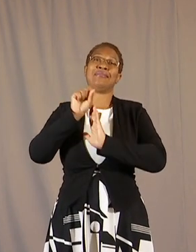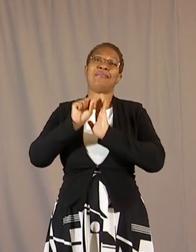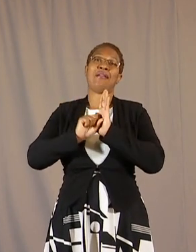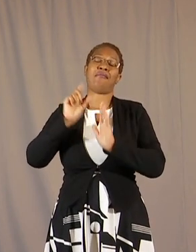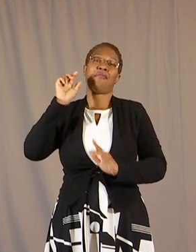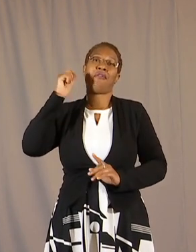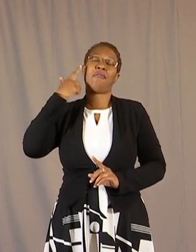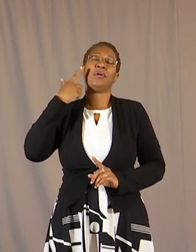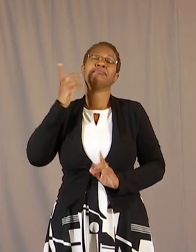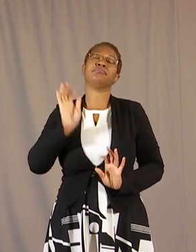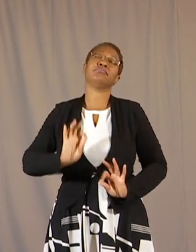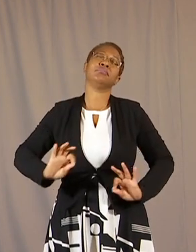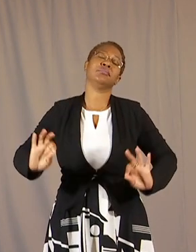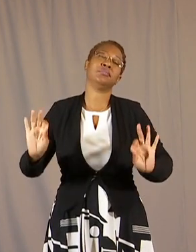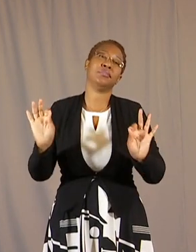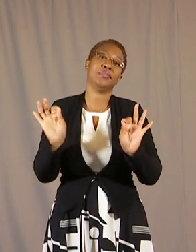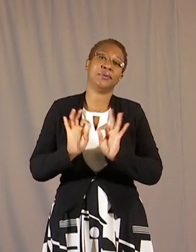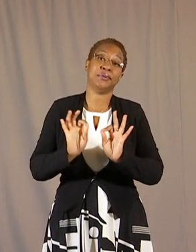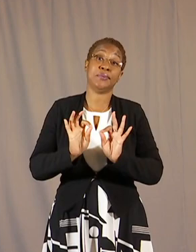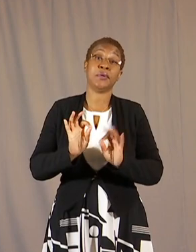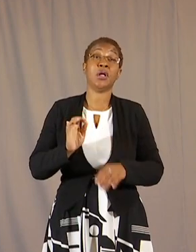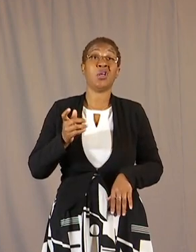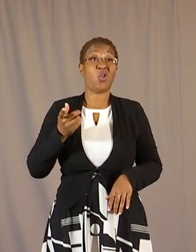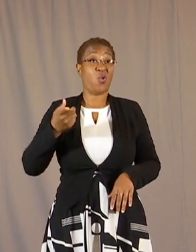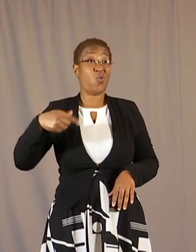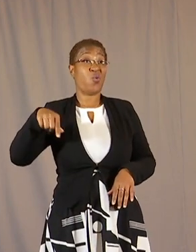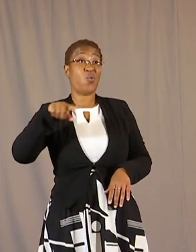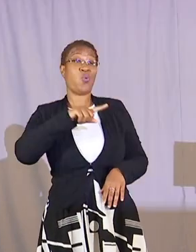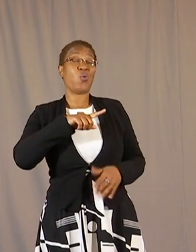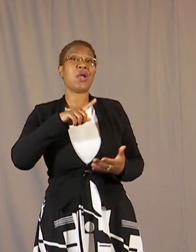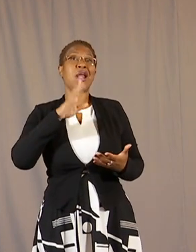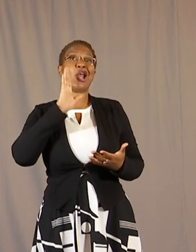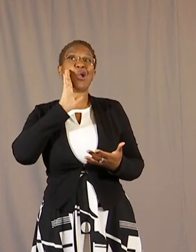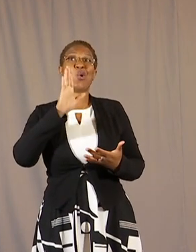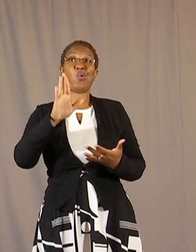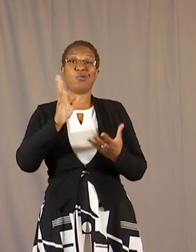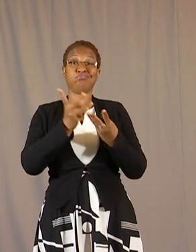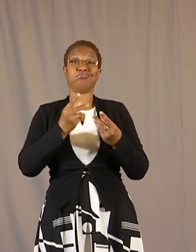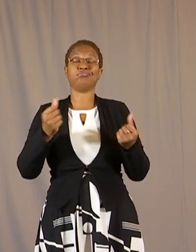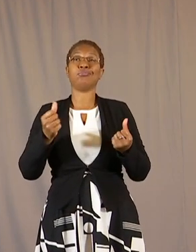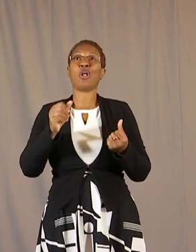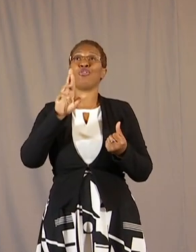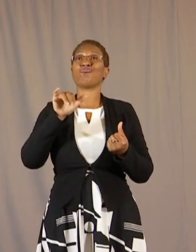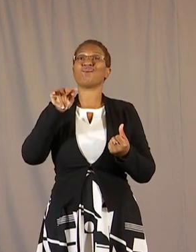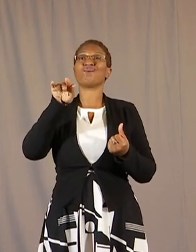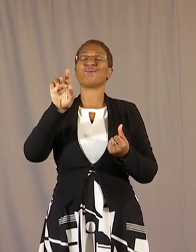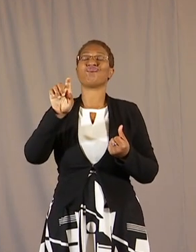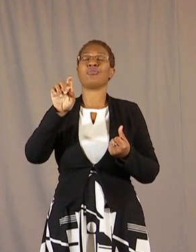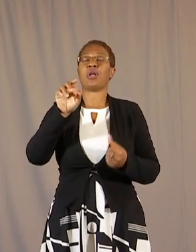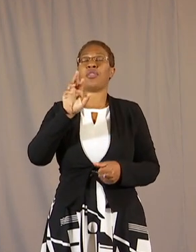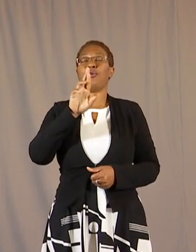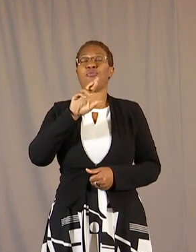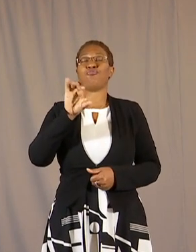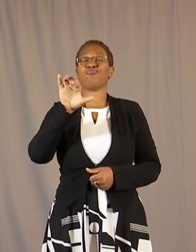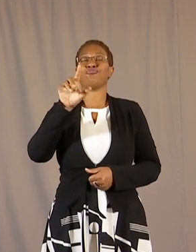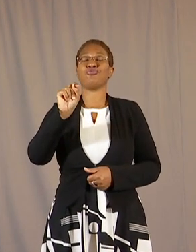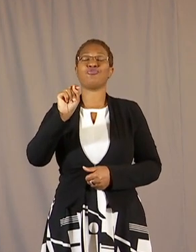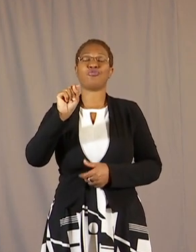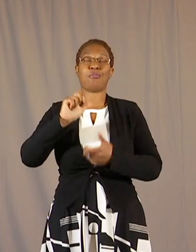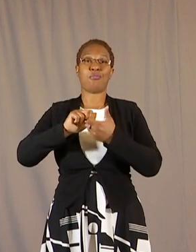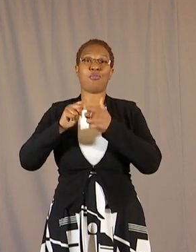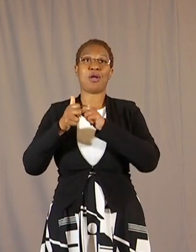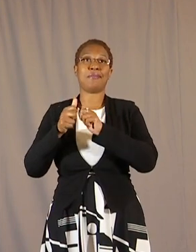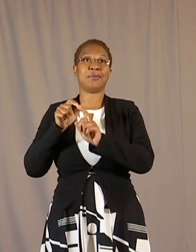we are not going to get to the root causes of strategizing together of the problems and the